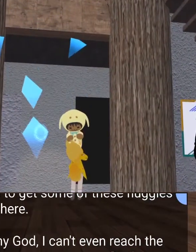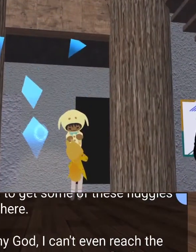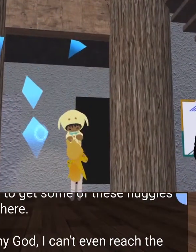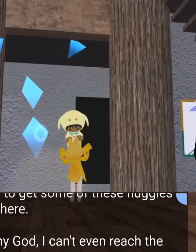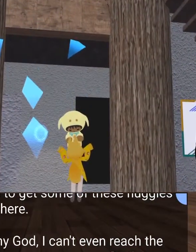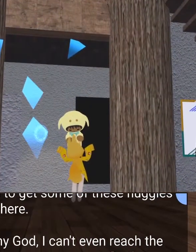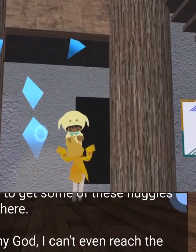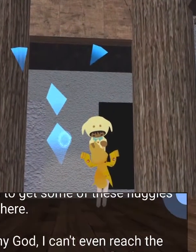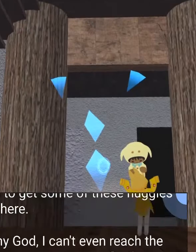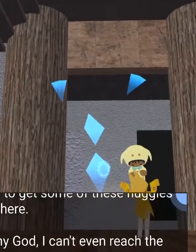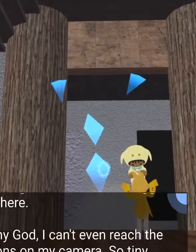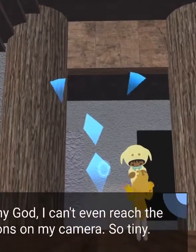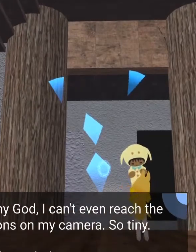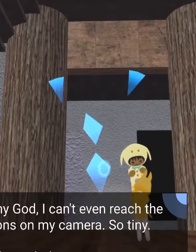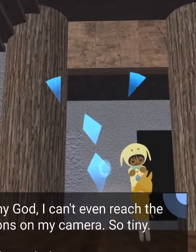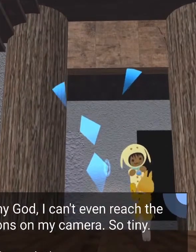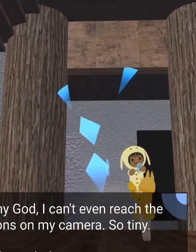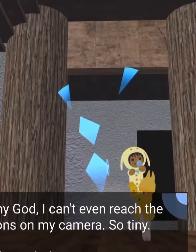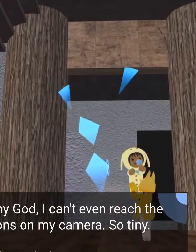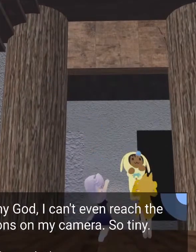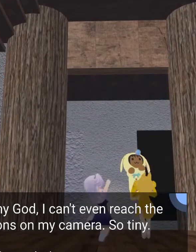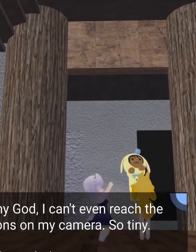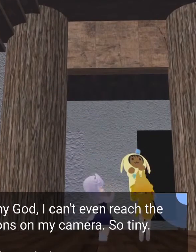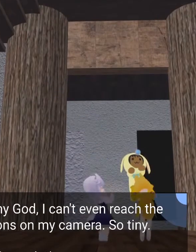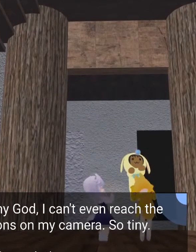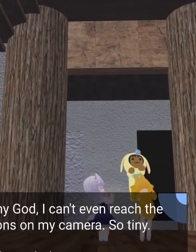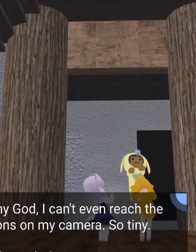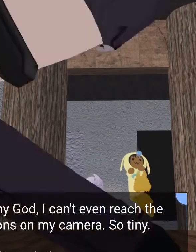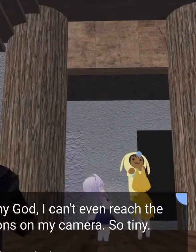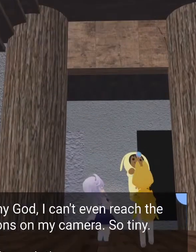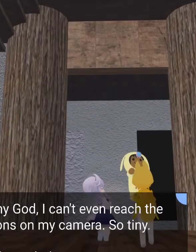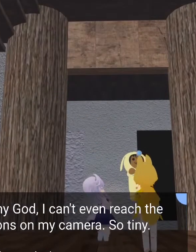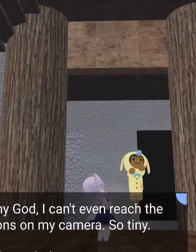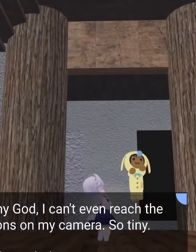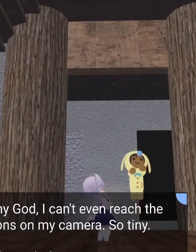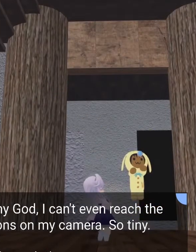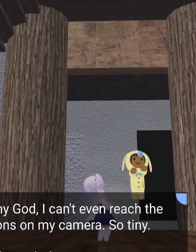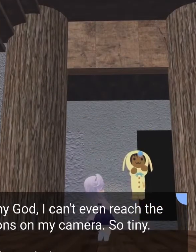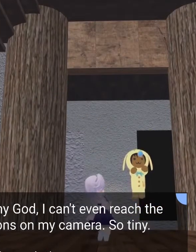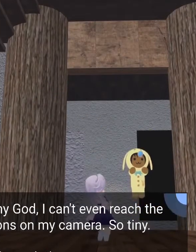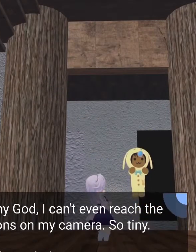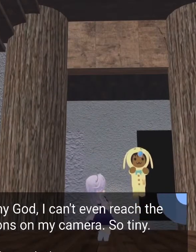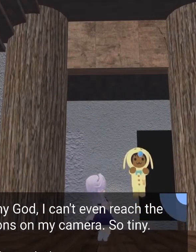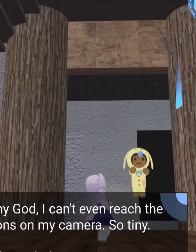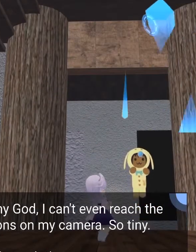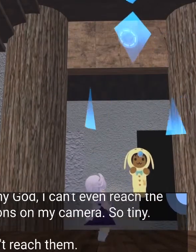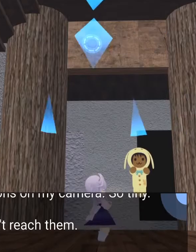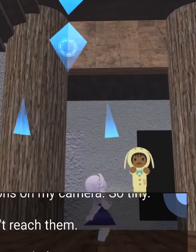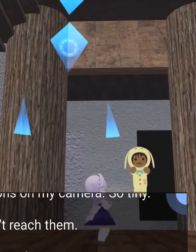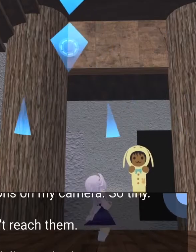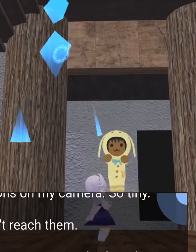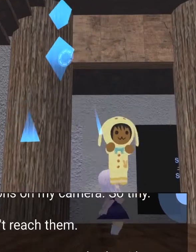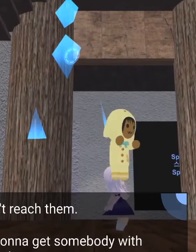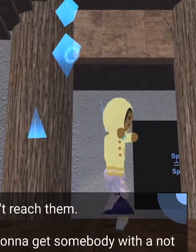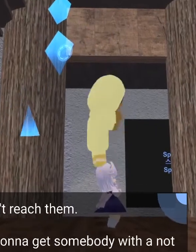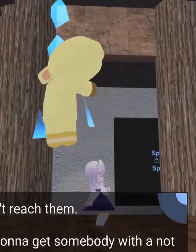I can't reach the buttons on my camera. Ah! I'm in hell. Can somebody with a not short avatar set up the